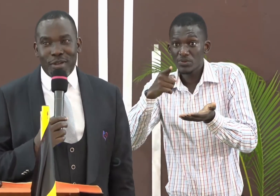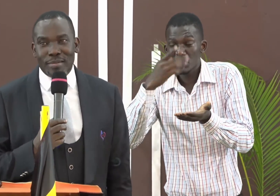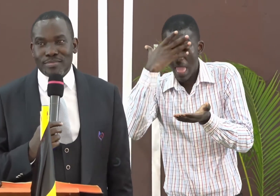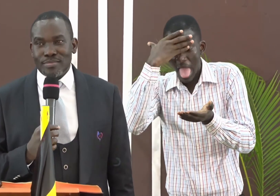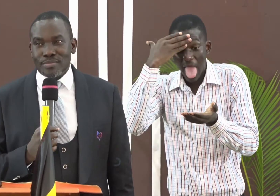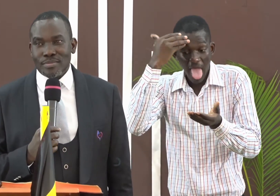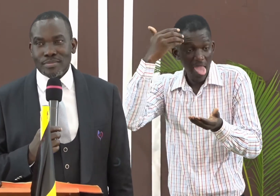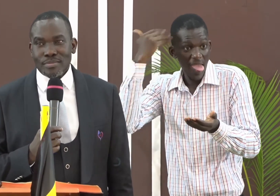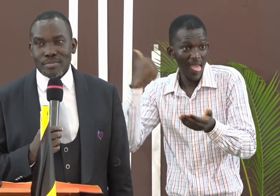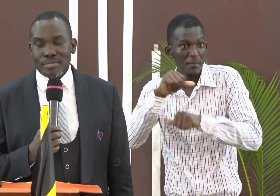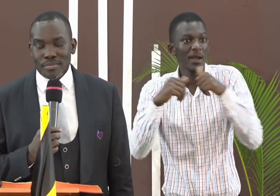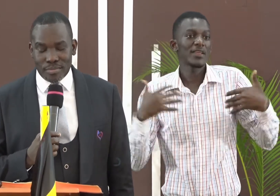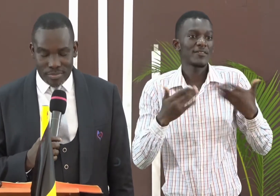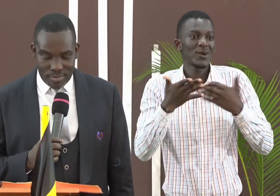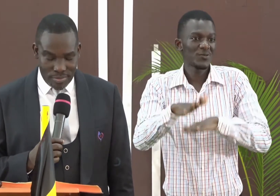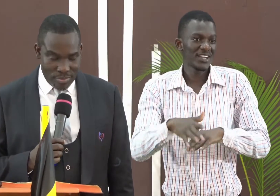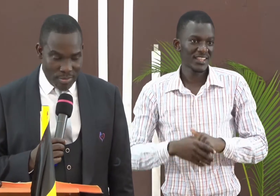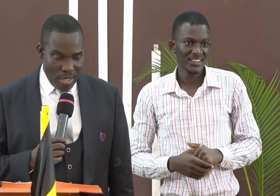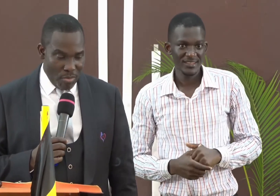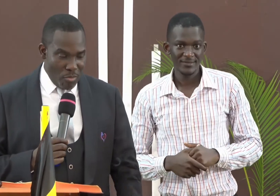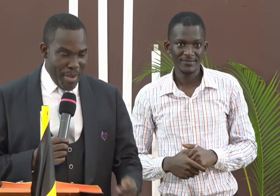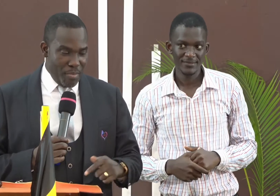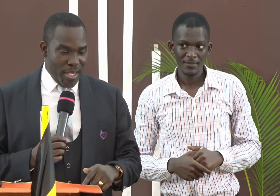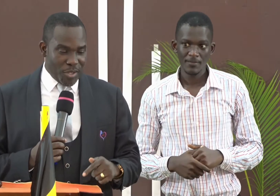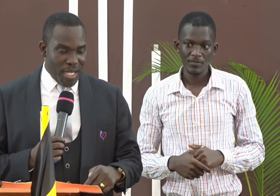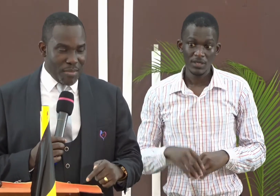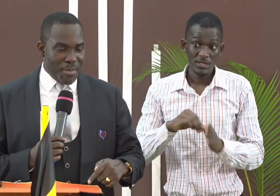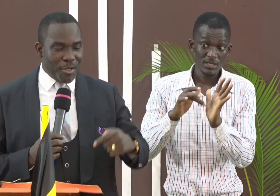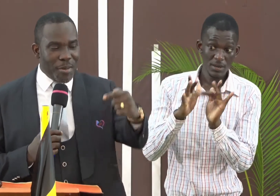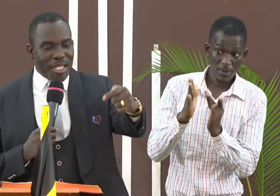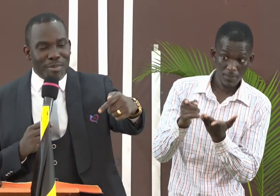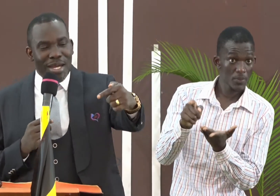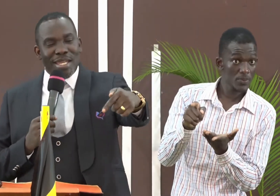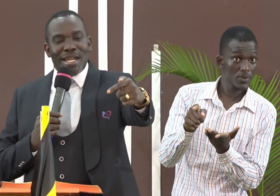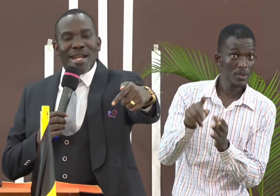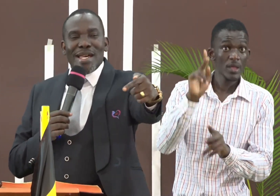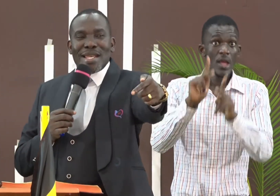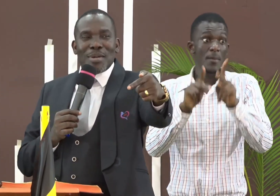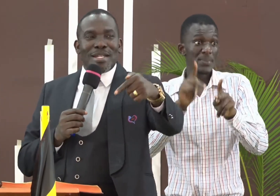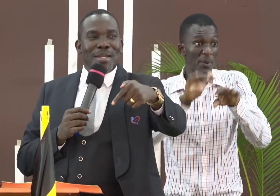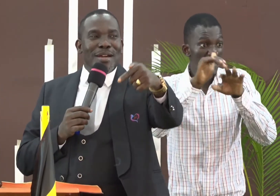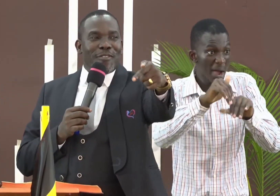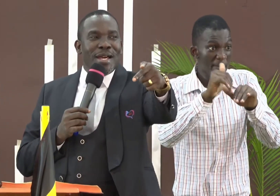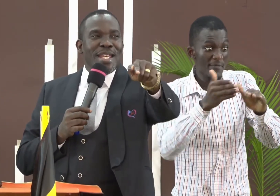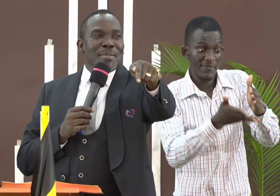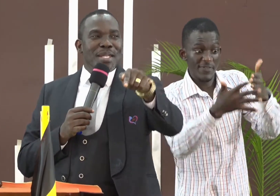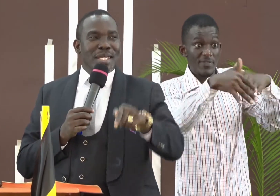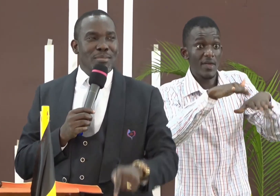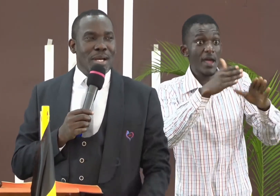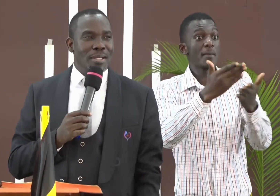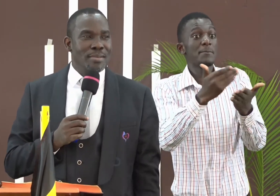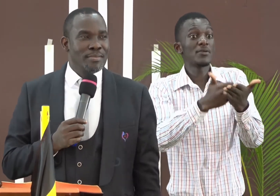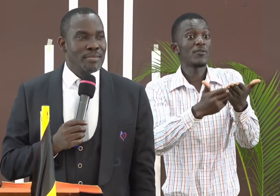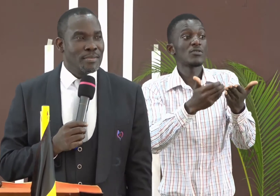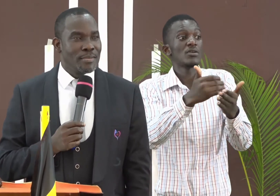okutya okufa. It will hope to raise the fear of death in your life. Bible ja kusangamu abantu abasimanga entaana zaabwe nga tebannafa ne